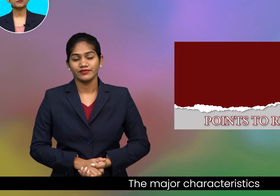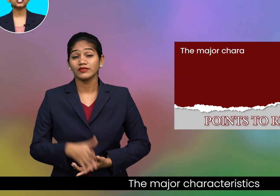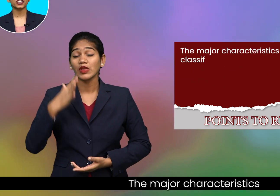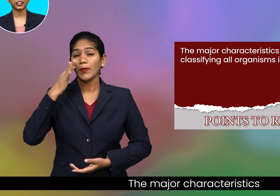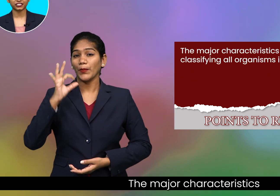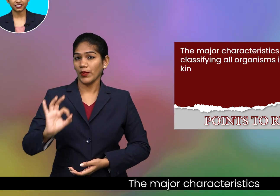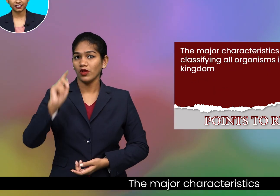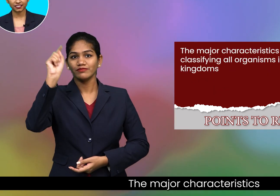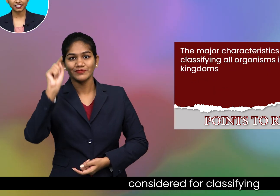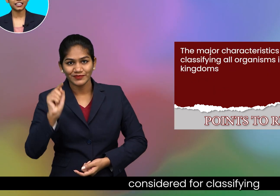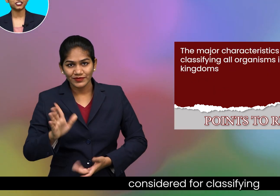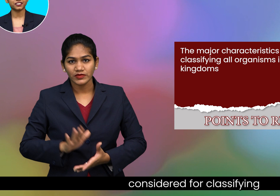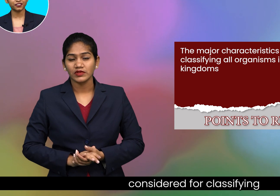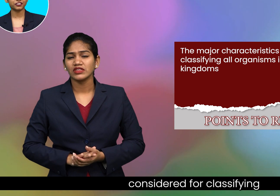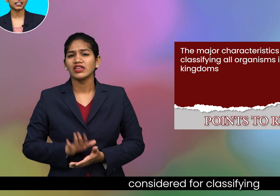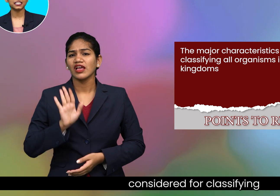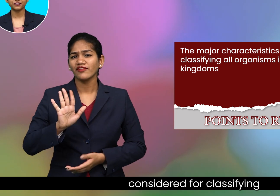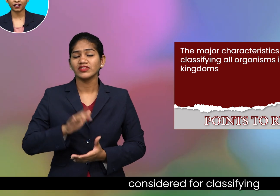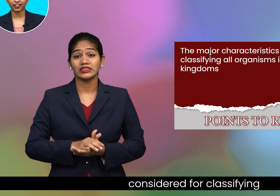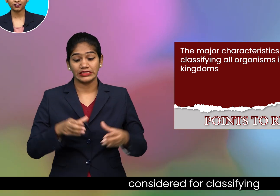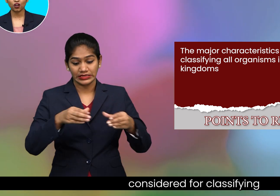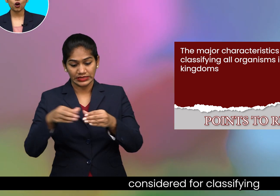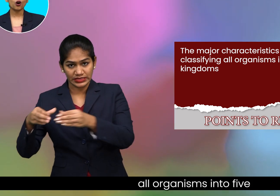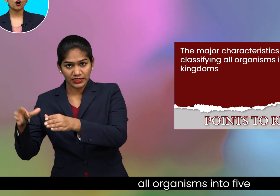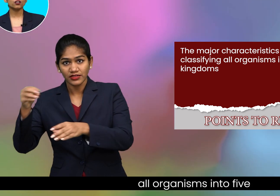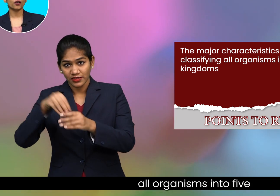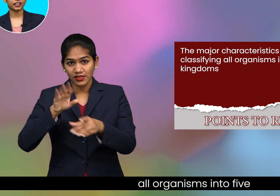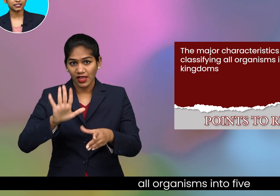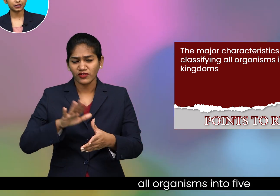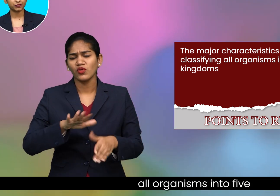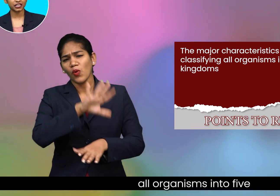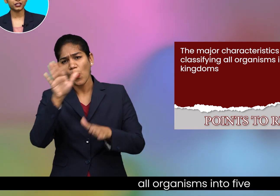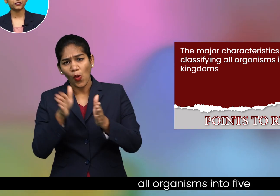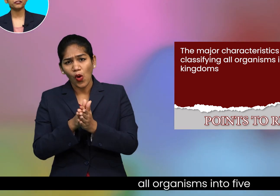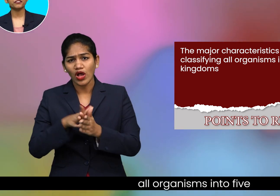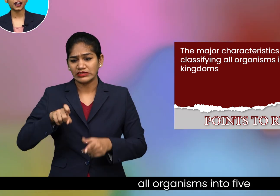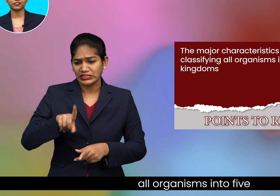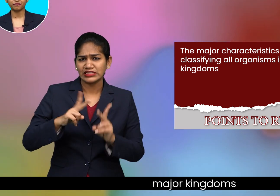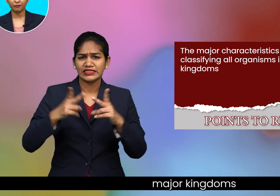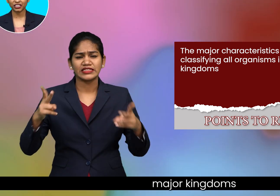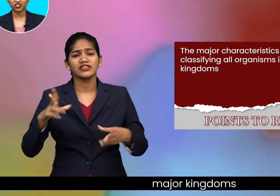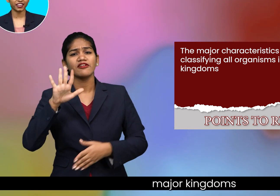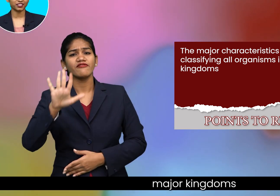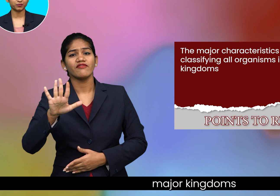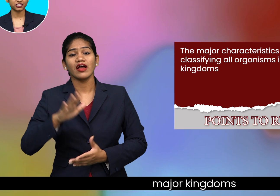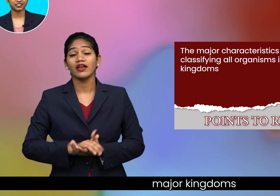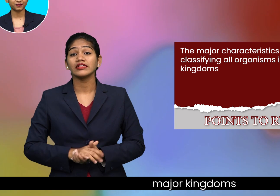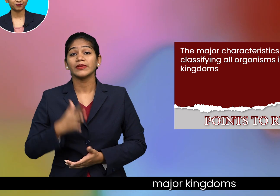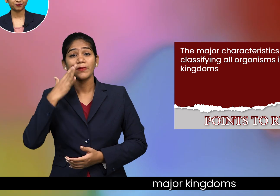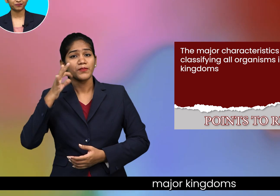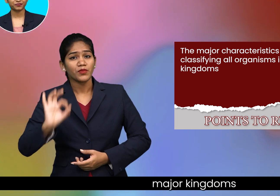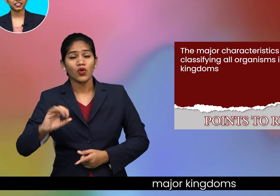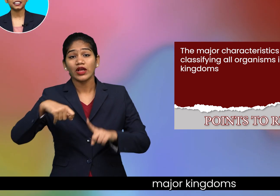The major characteristics considered for classifying all organisms into five major kingdoms.